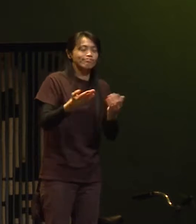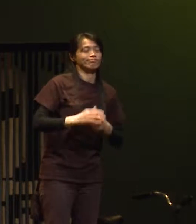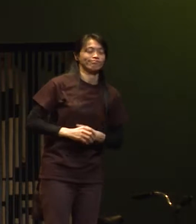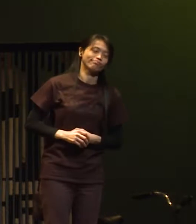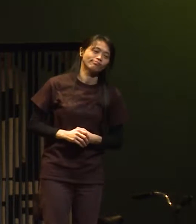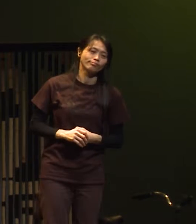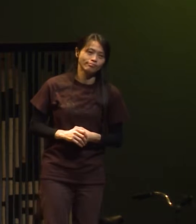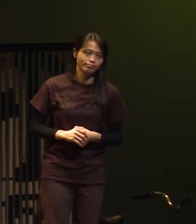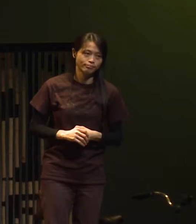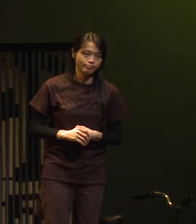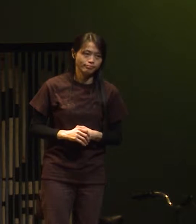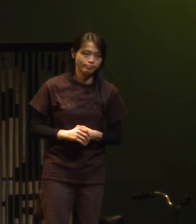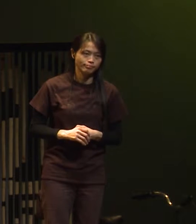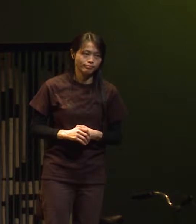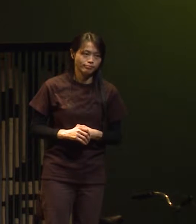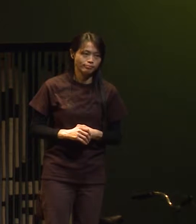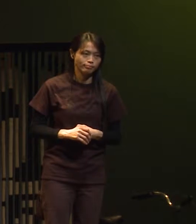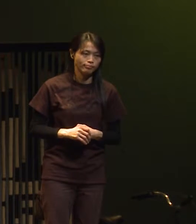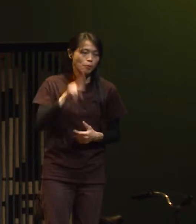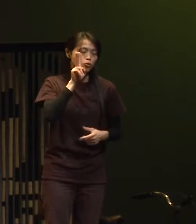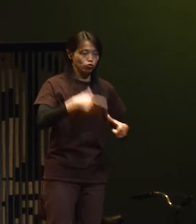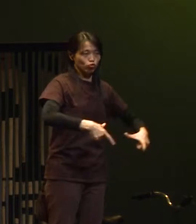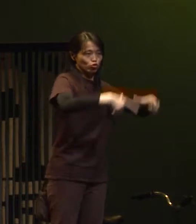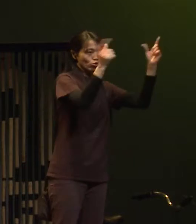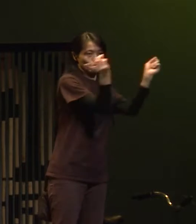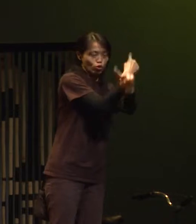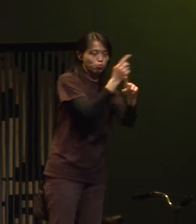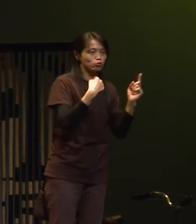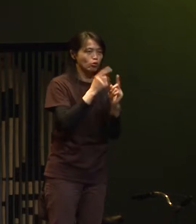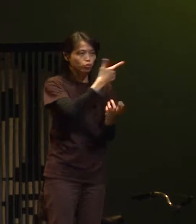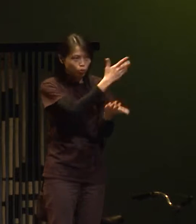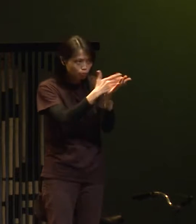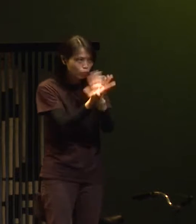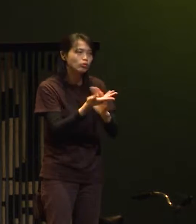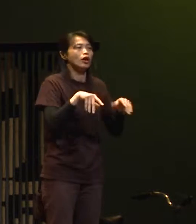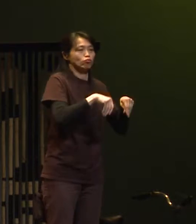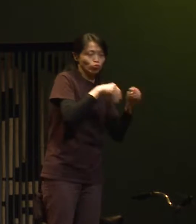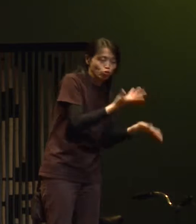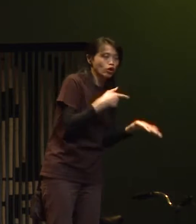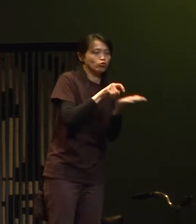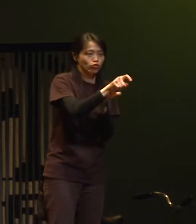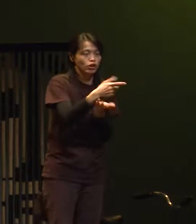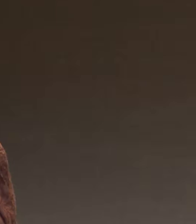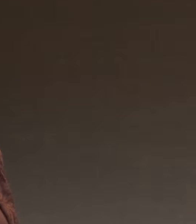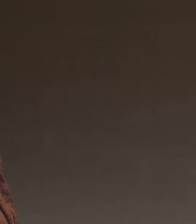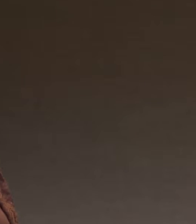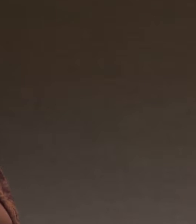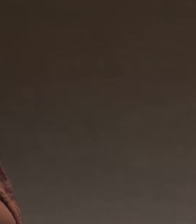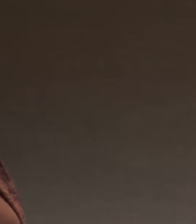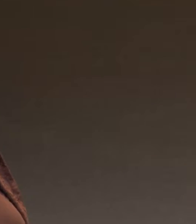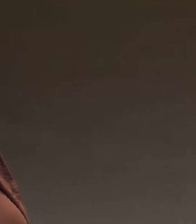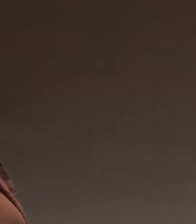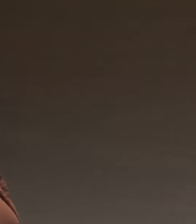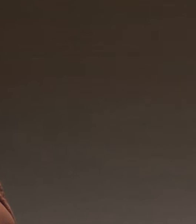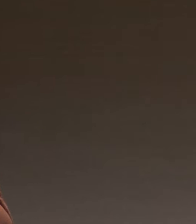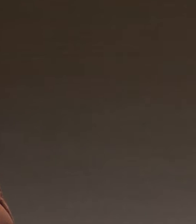to be, how to be what they are. A little worm becomes a worm, and a fish becomes a fish, and they all